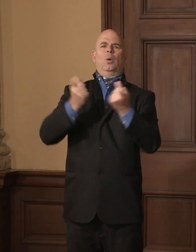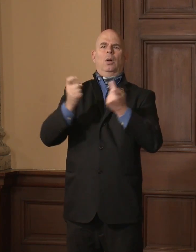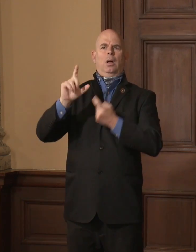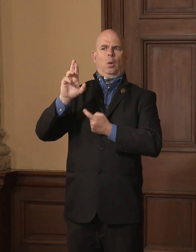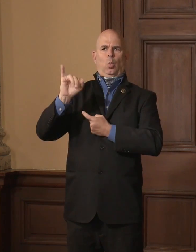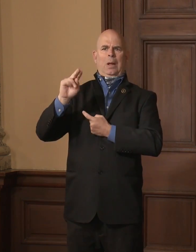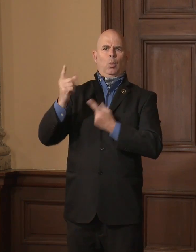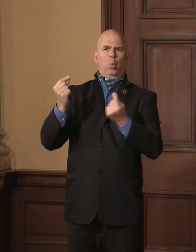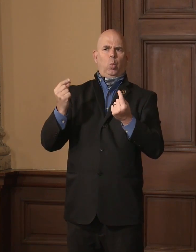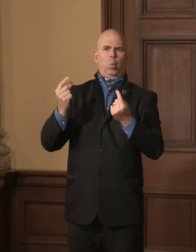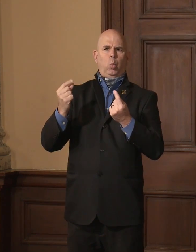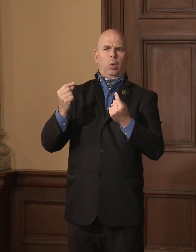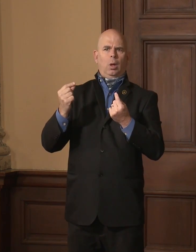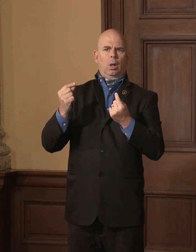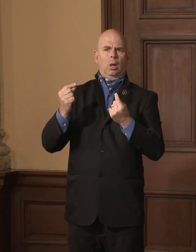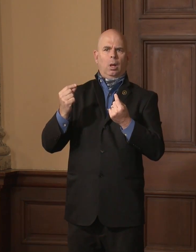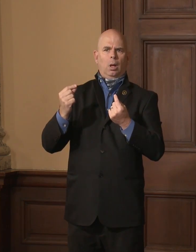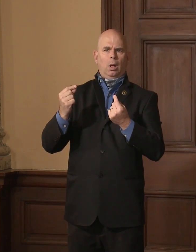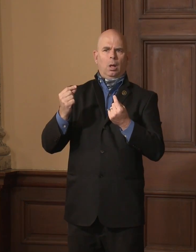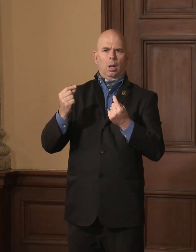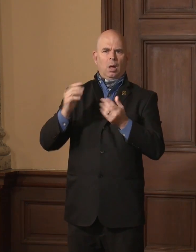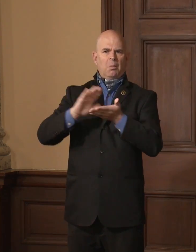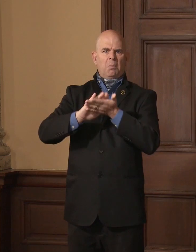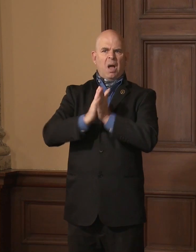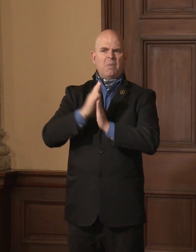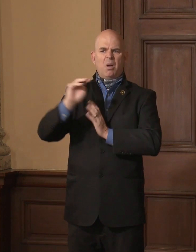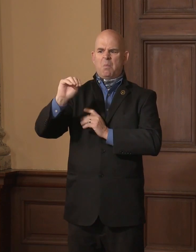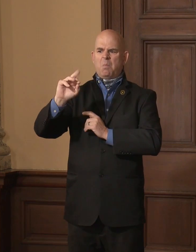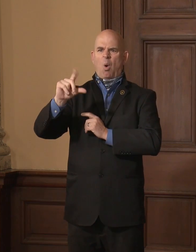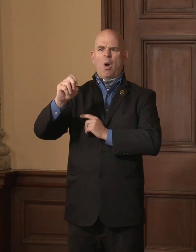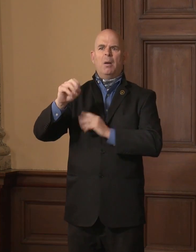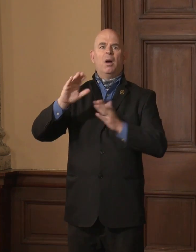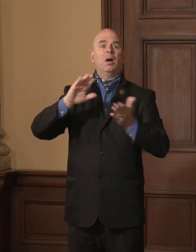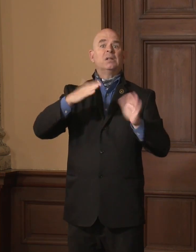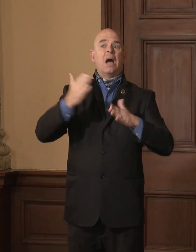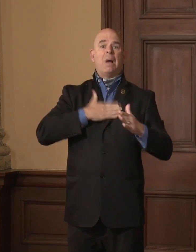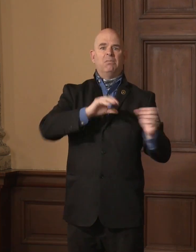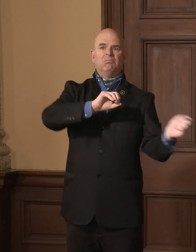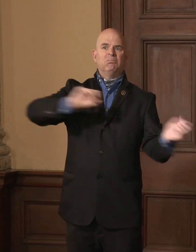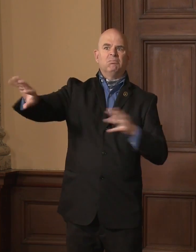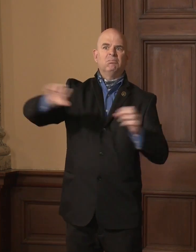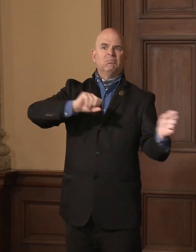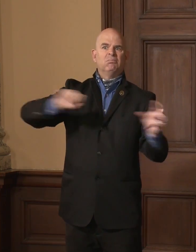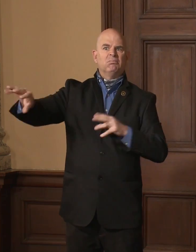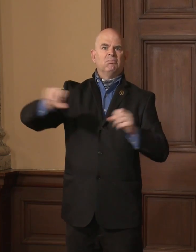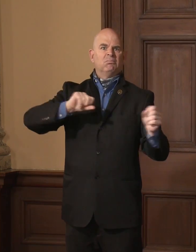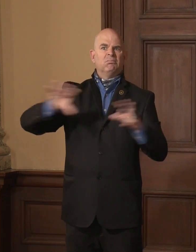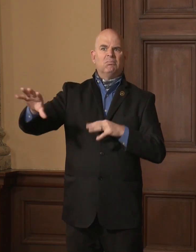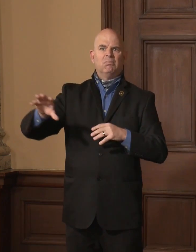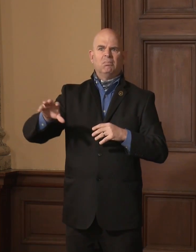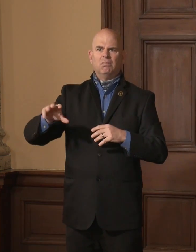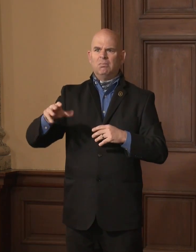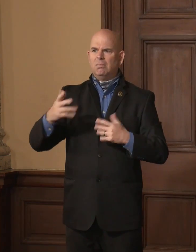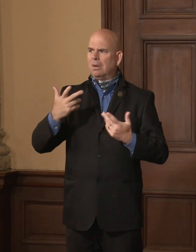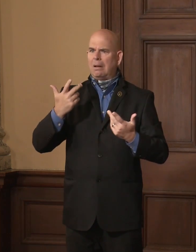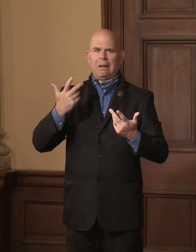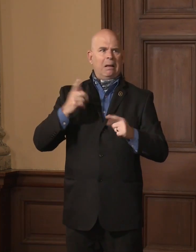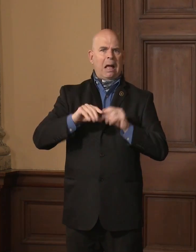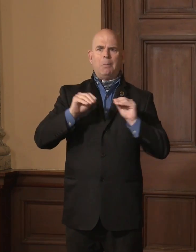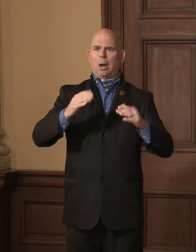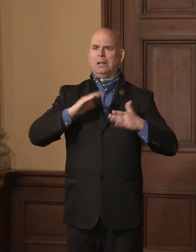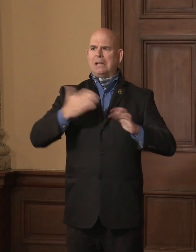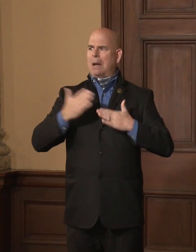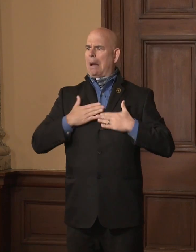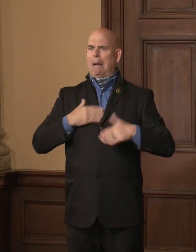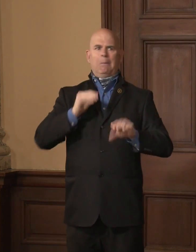facility? Apparently the Office of the Chief Medical Examiner is having difficulty with enough capacity. Has that conversation been going on in the